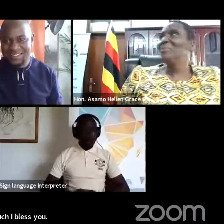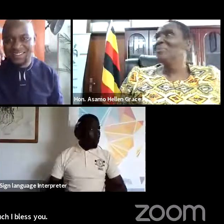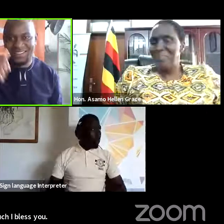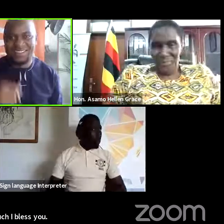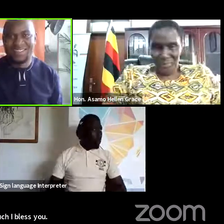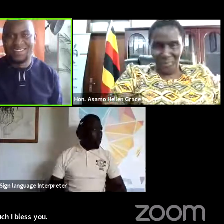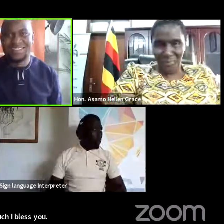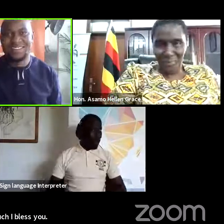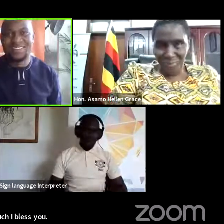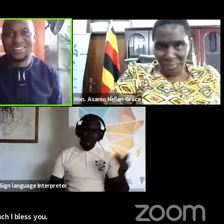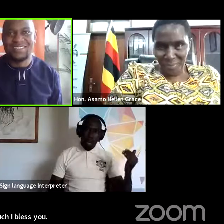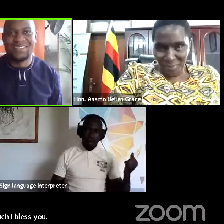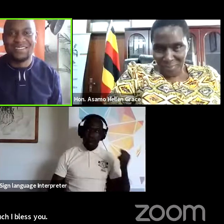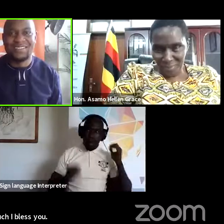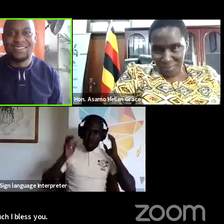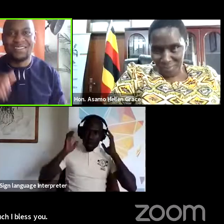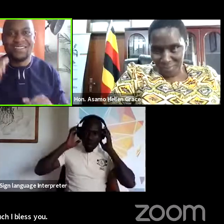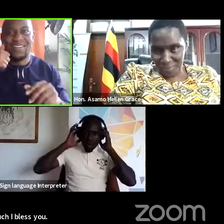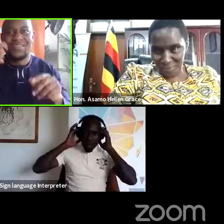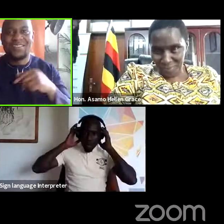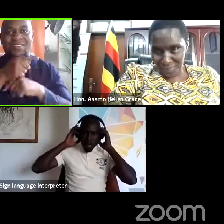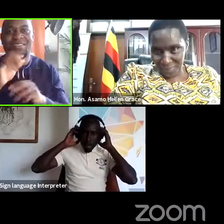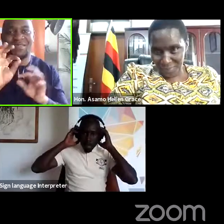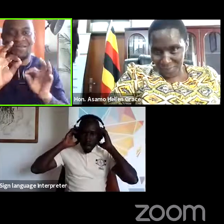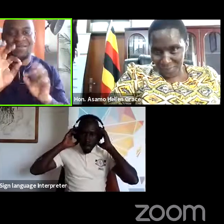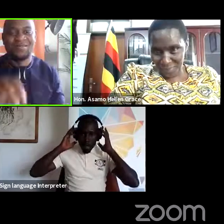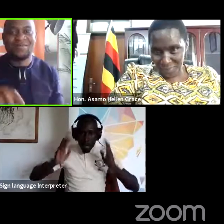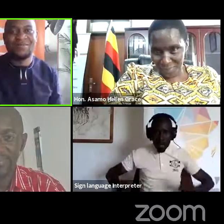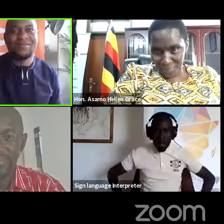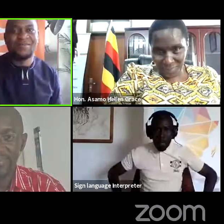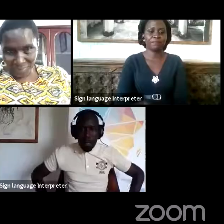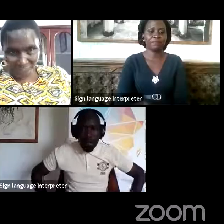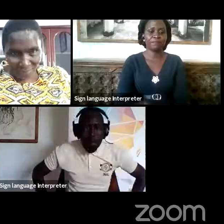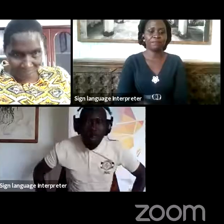Yeah, thank you very much, moderator.